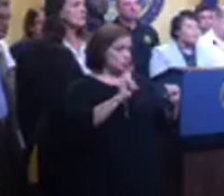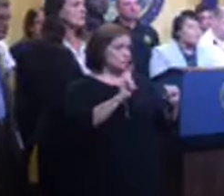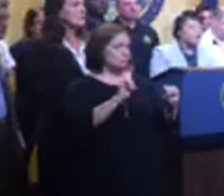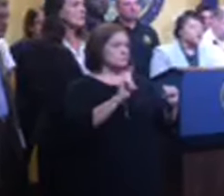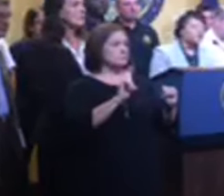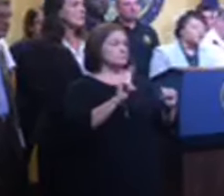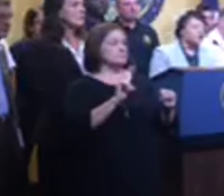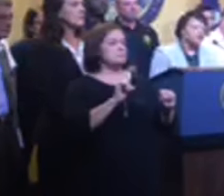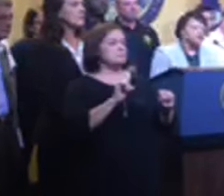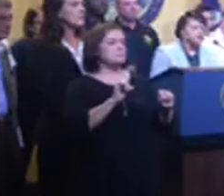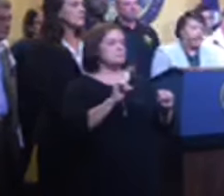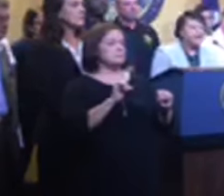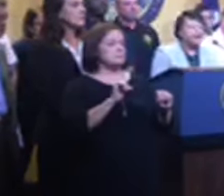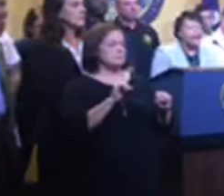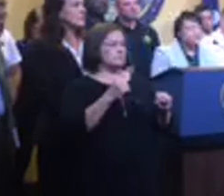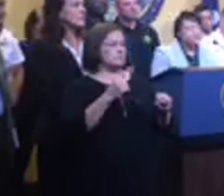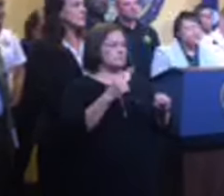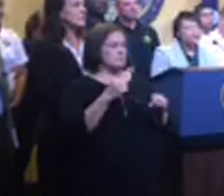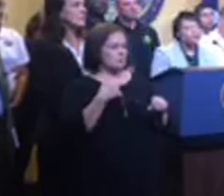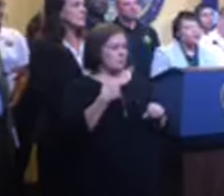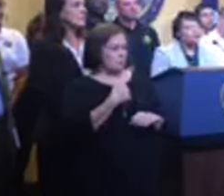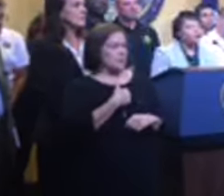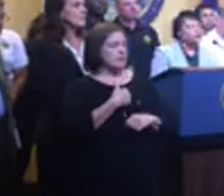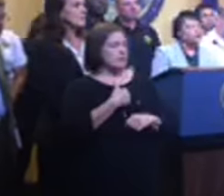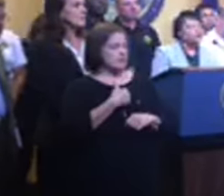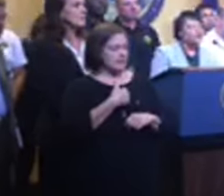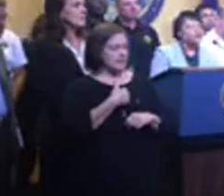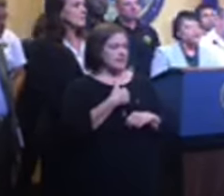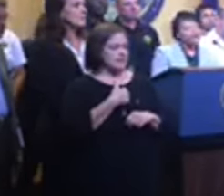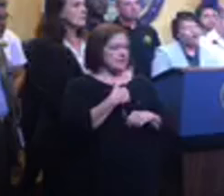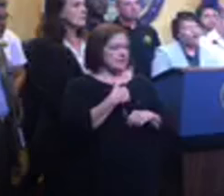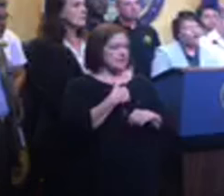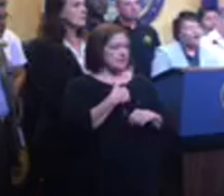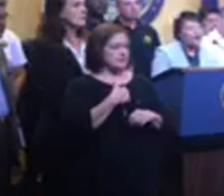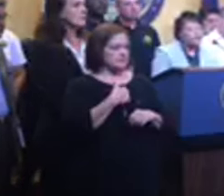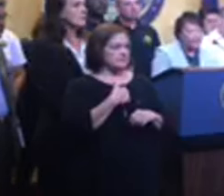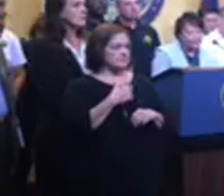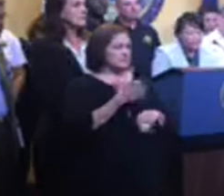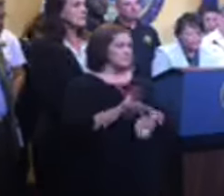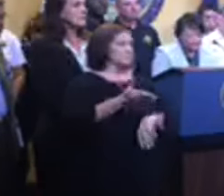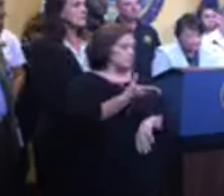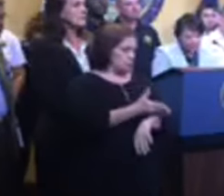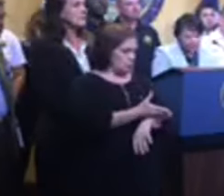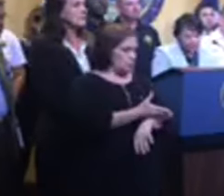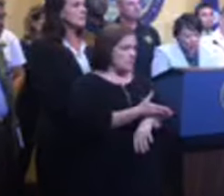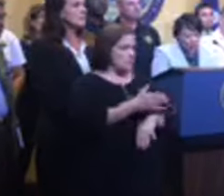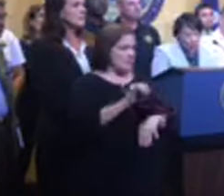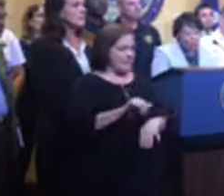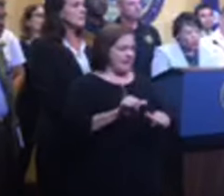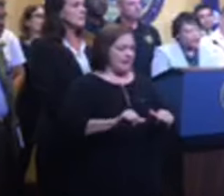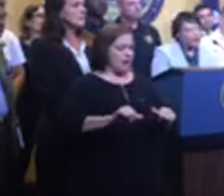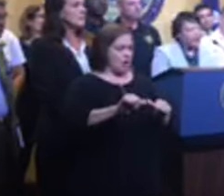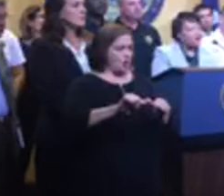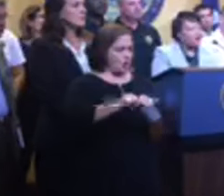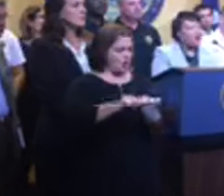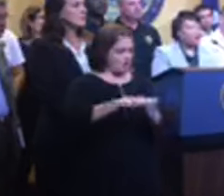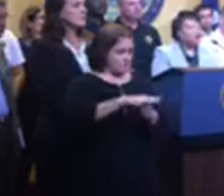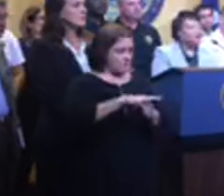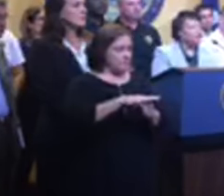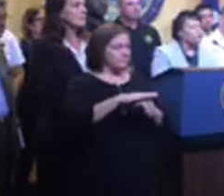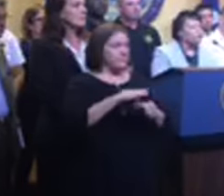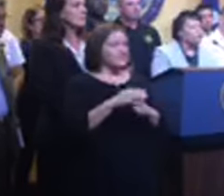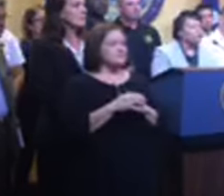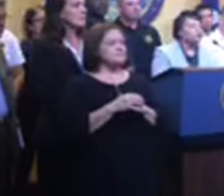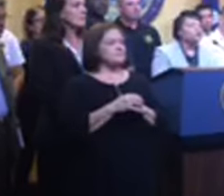our ability to secure that site, absolutely much secure than it's been over the past 9 days, we have not